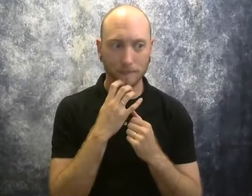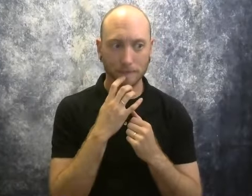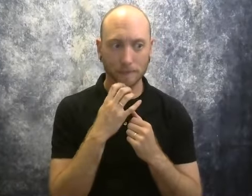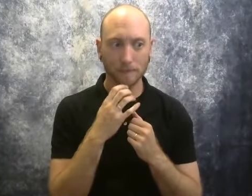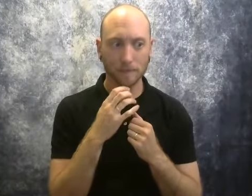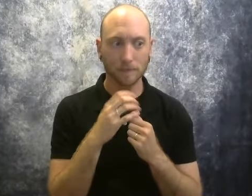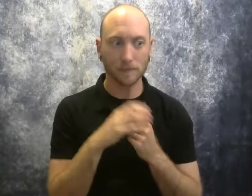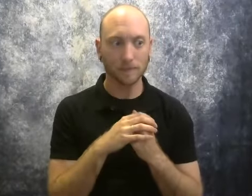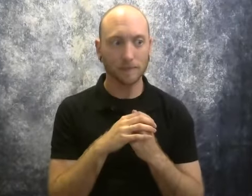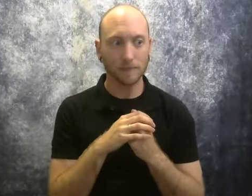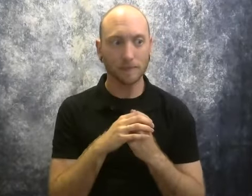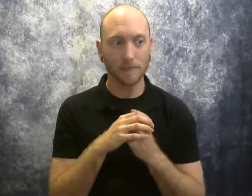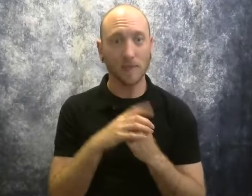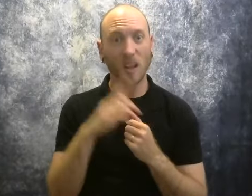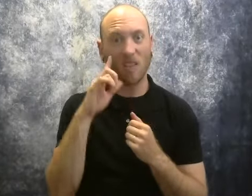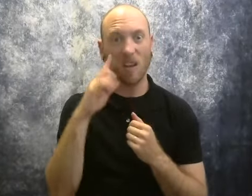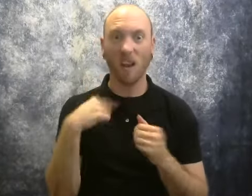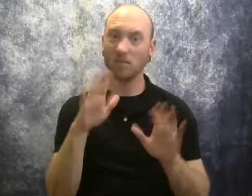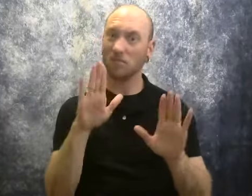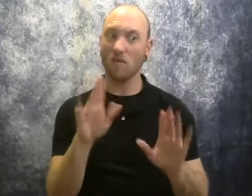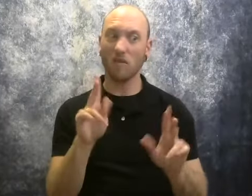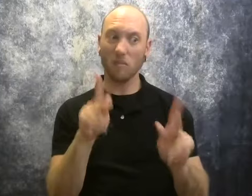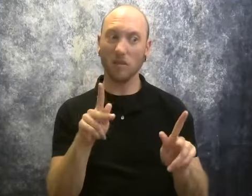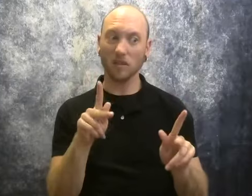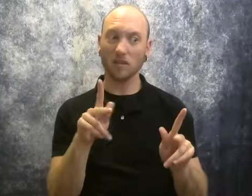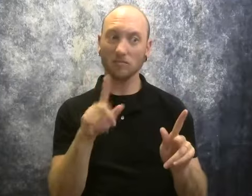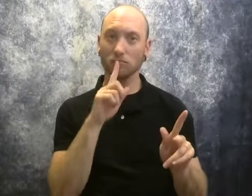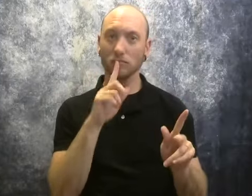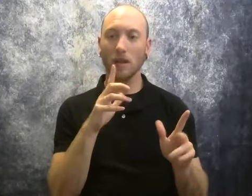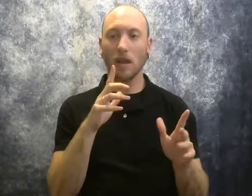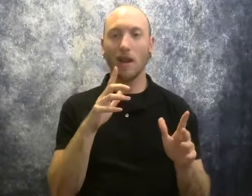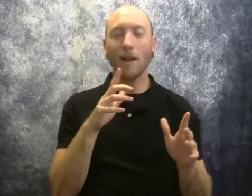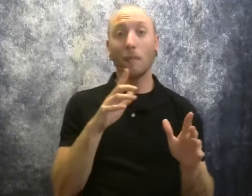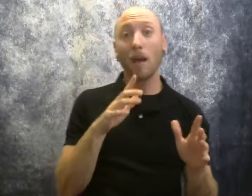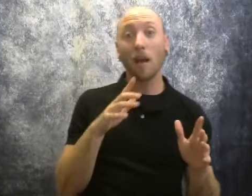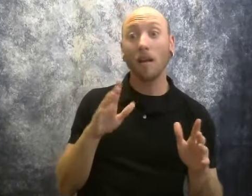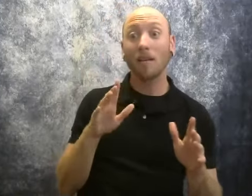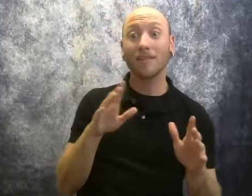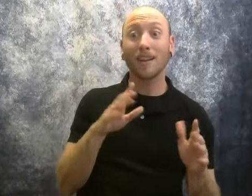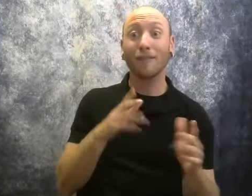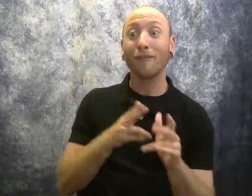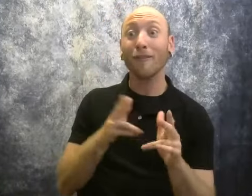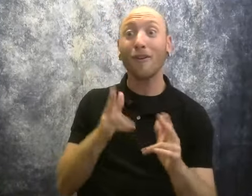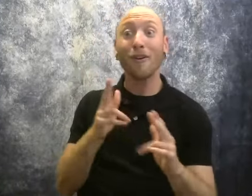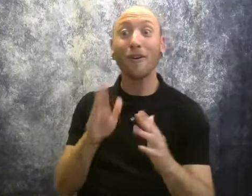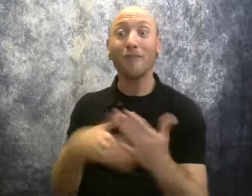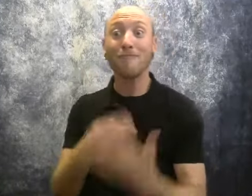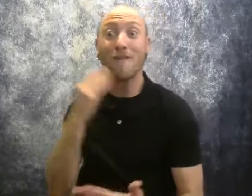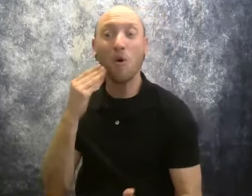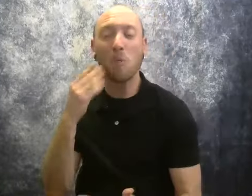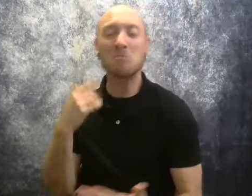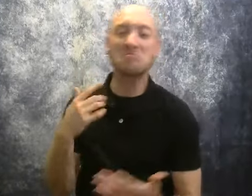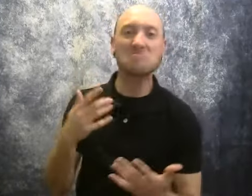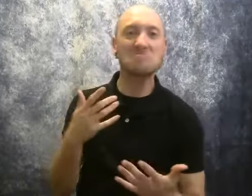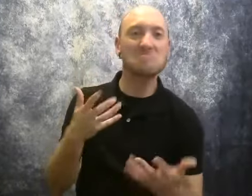was wonderful, keeping in this illusion that I was wonderful. But of course, I didn't want to really rush home all the time.